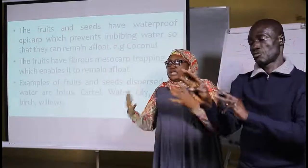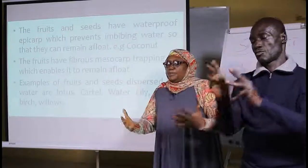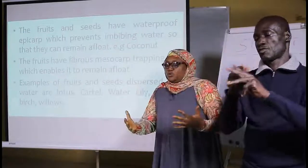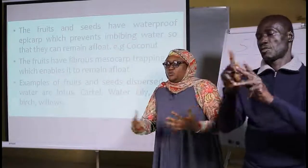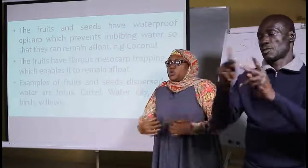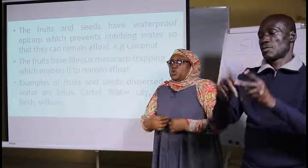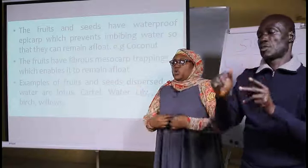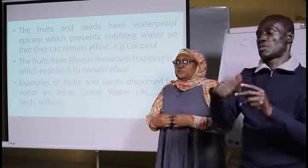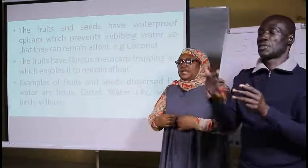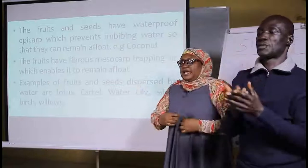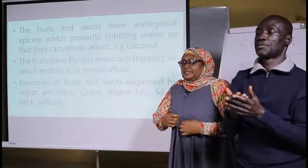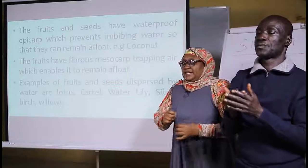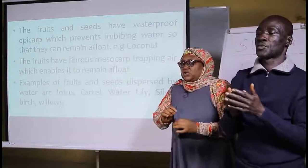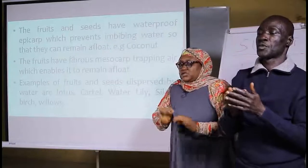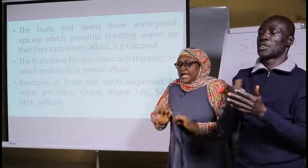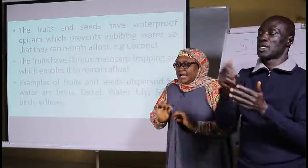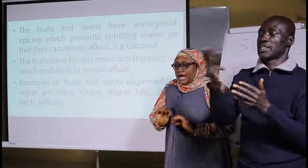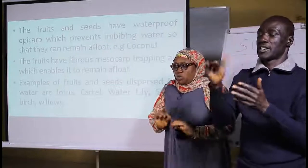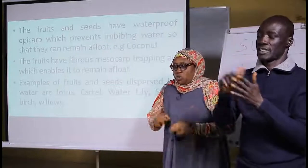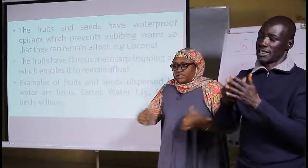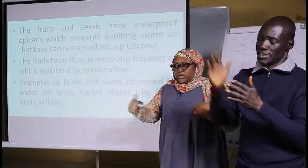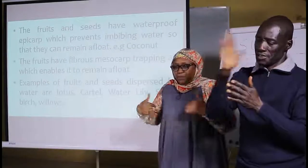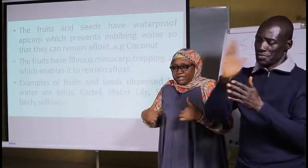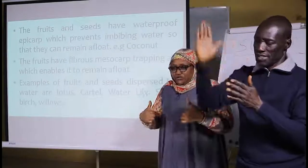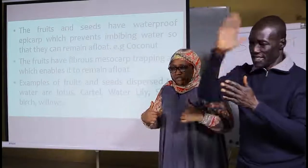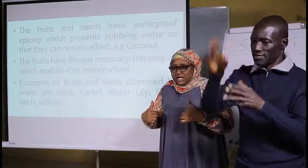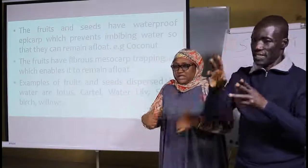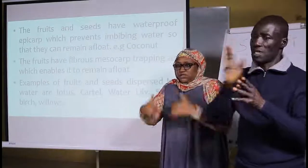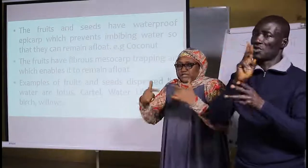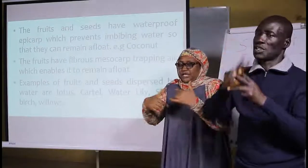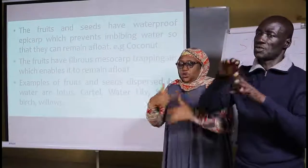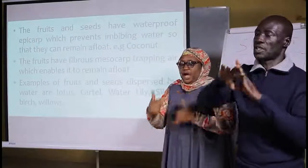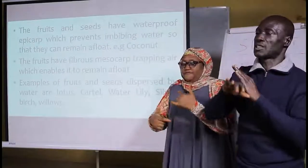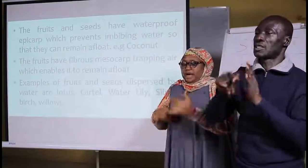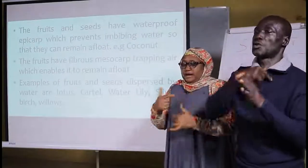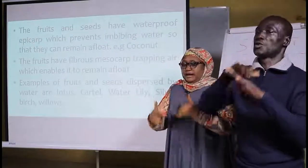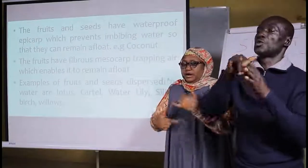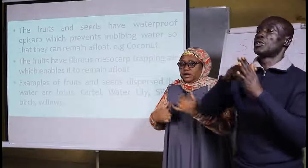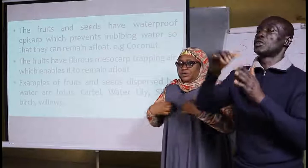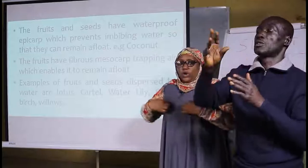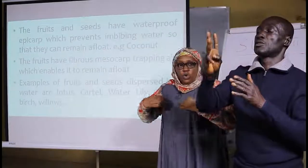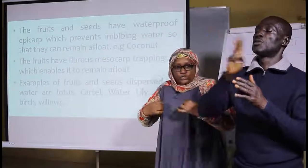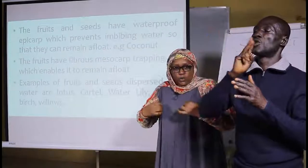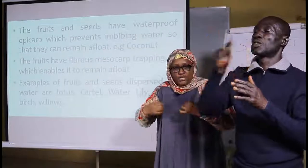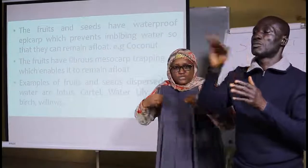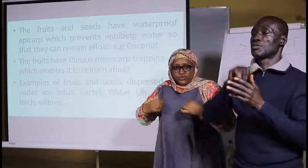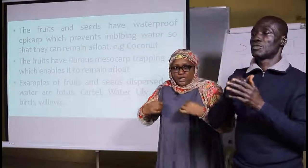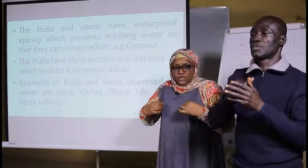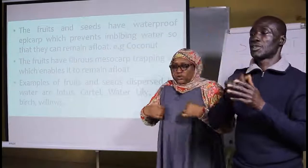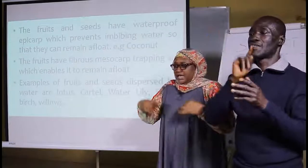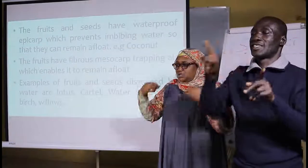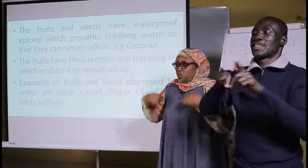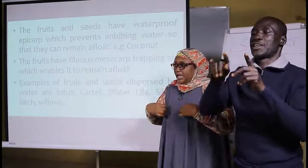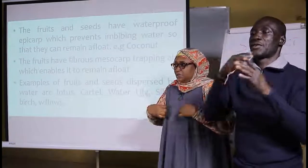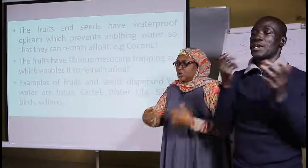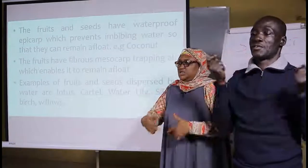say waterproof, we mean anything that doesn't allow water to penetrate. Just like you have a raincoat, when it is raining,